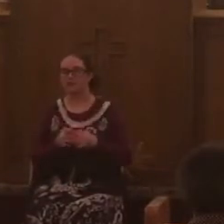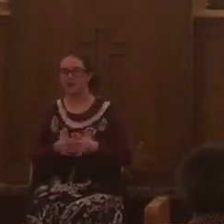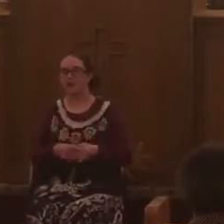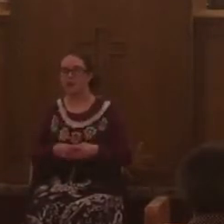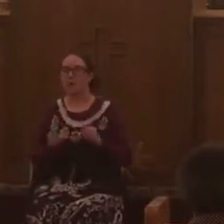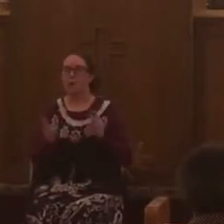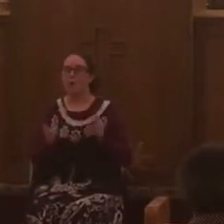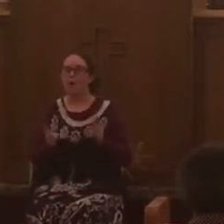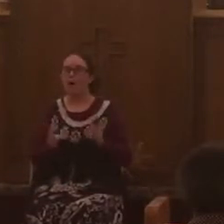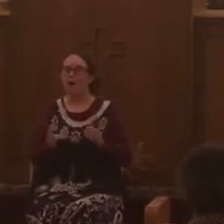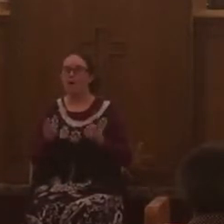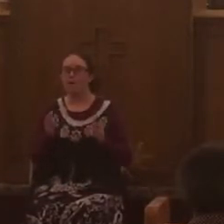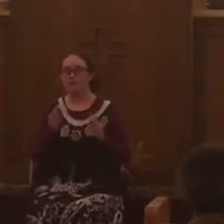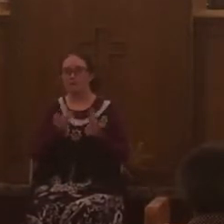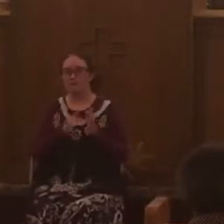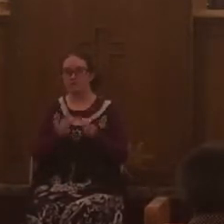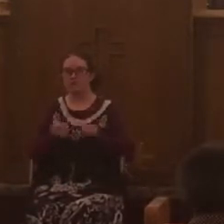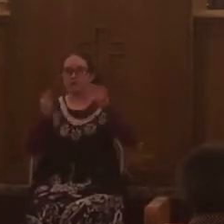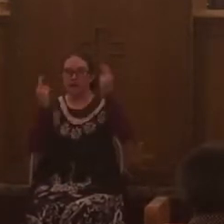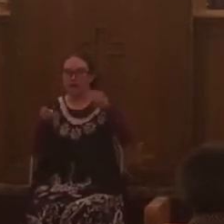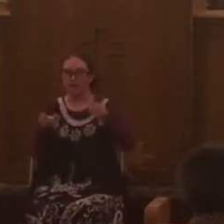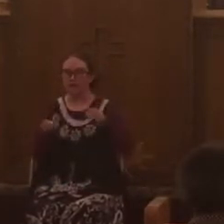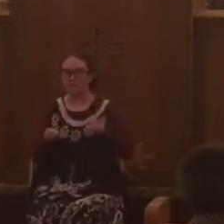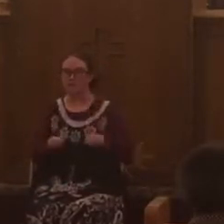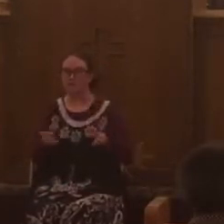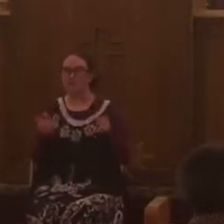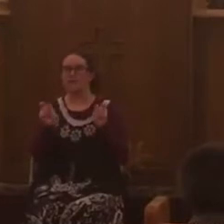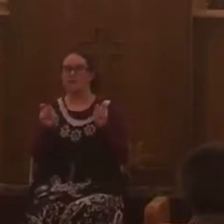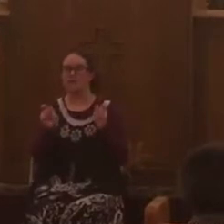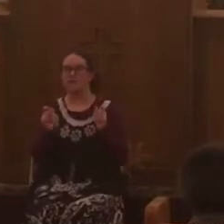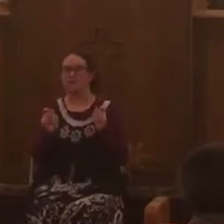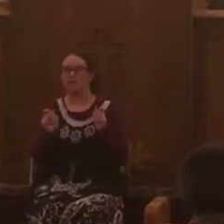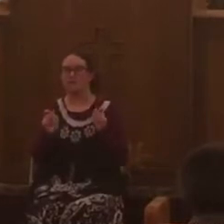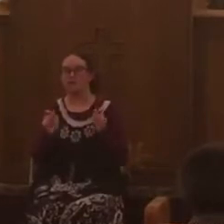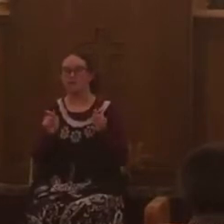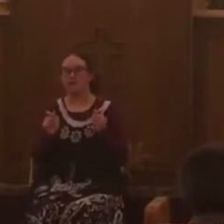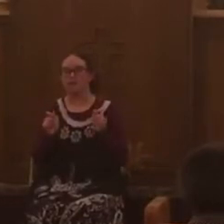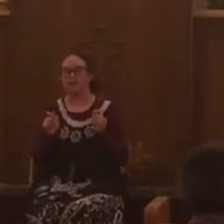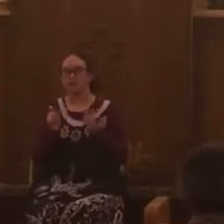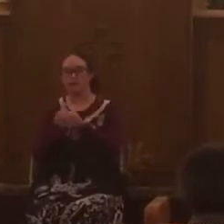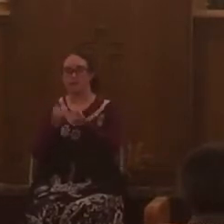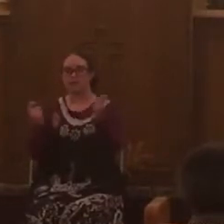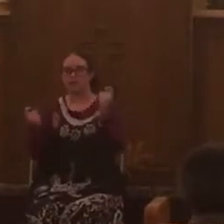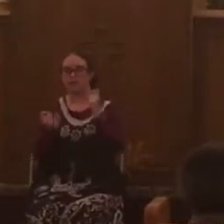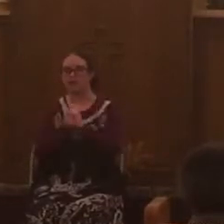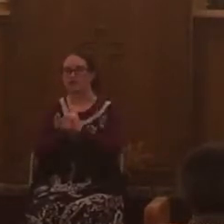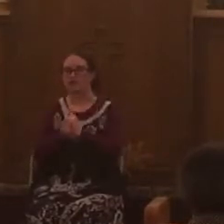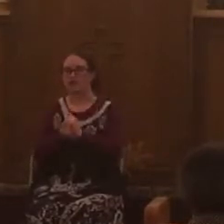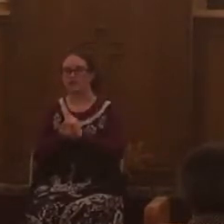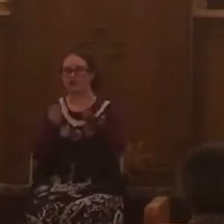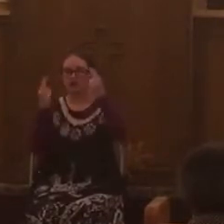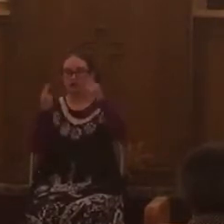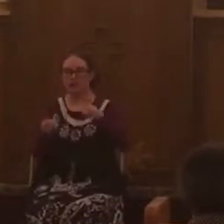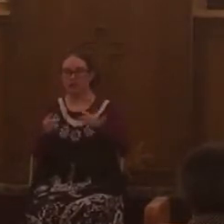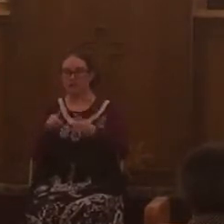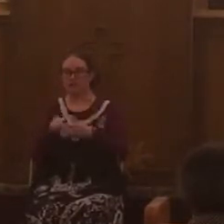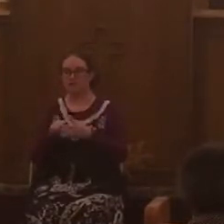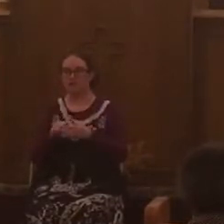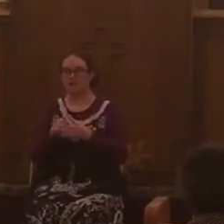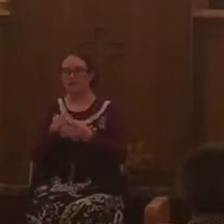He had just come off a mountain. And on that mountain were Peter, James, and John. They weren't in the